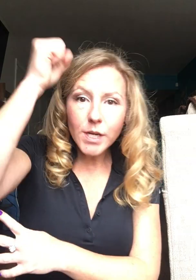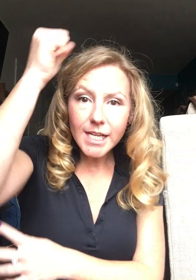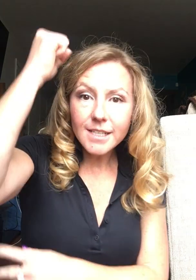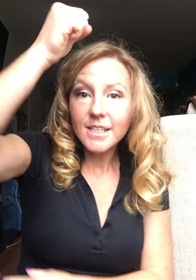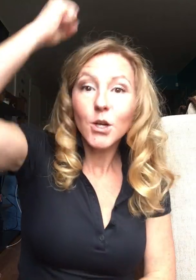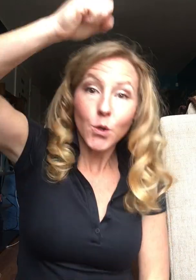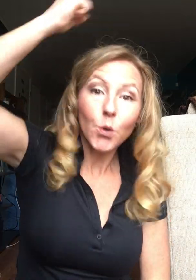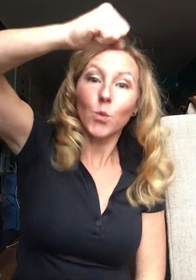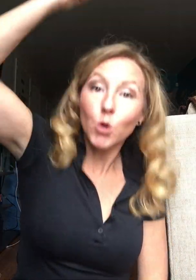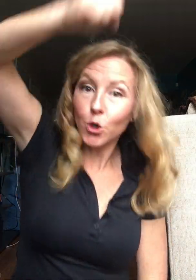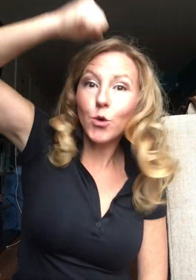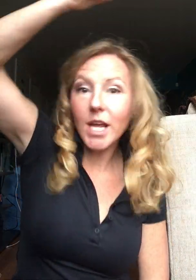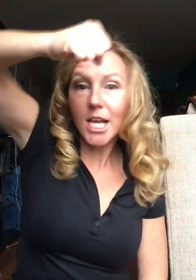rooting